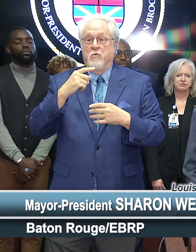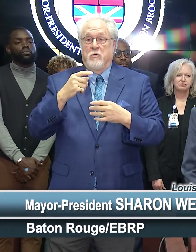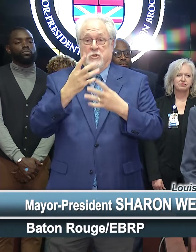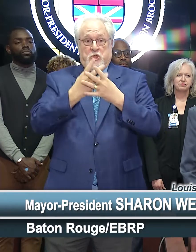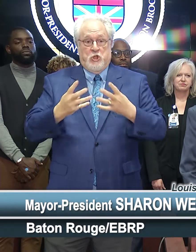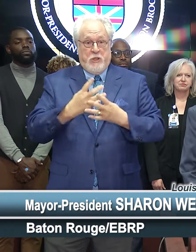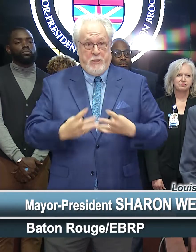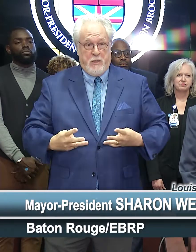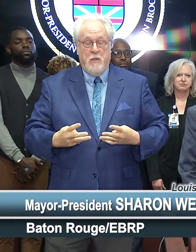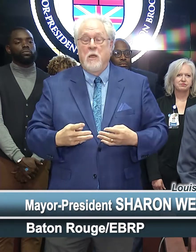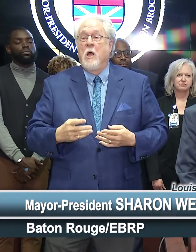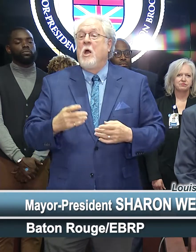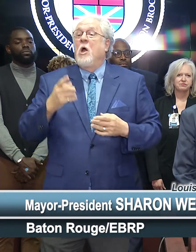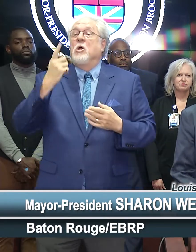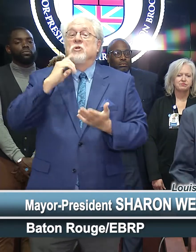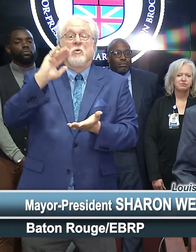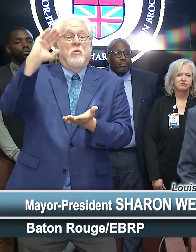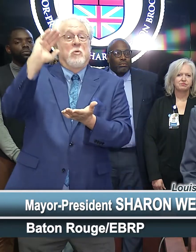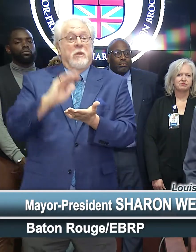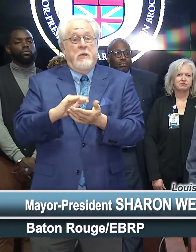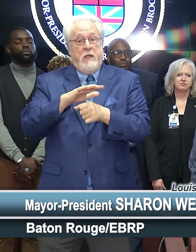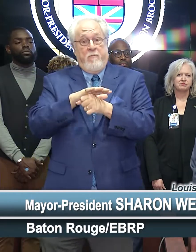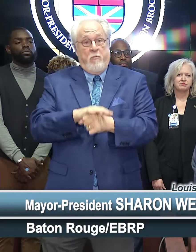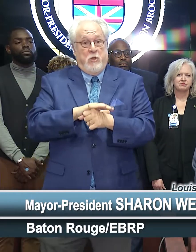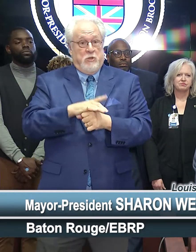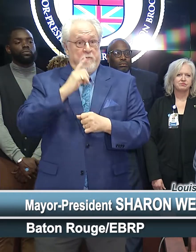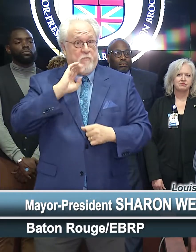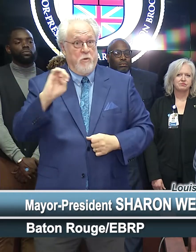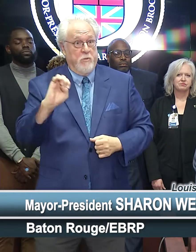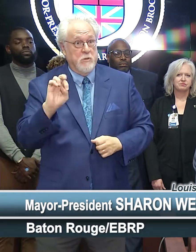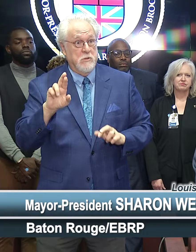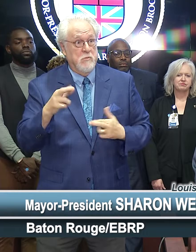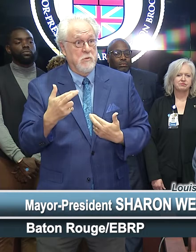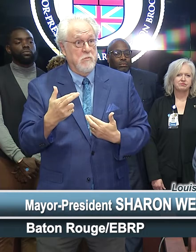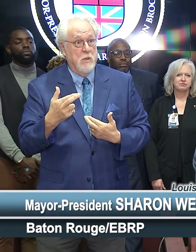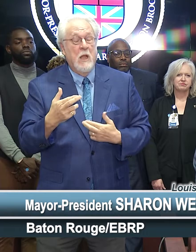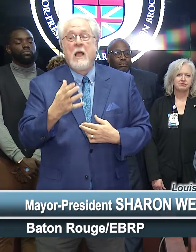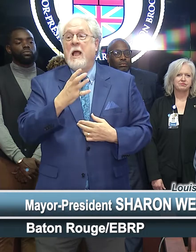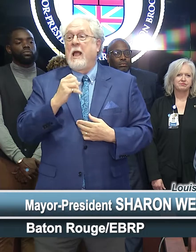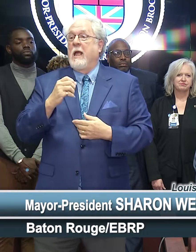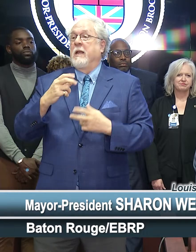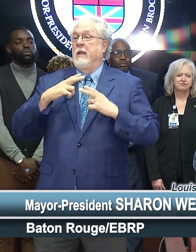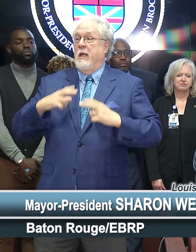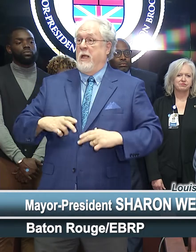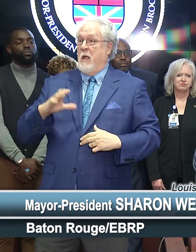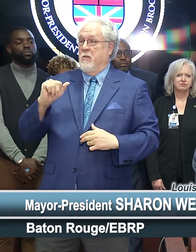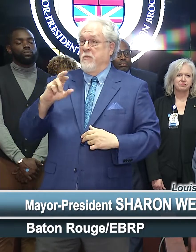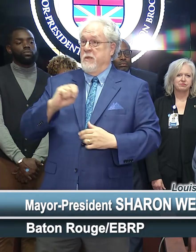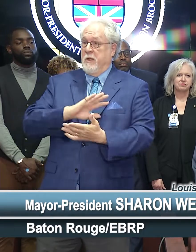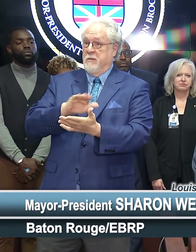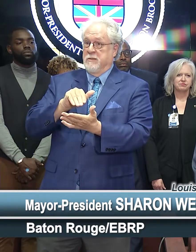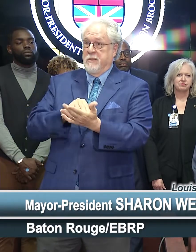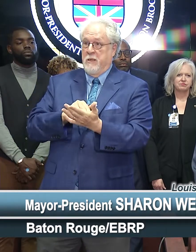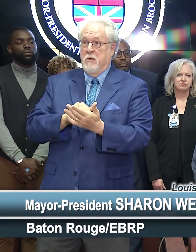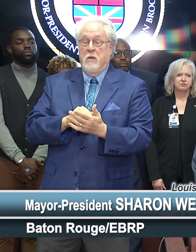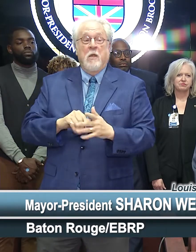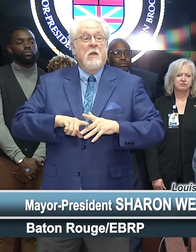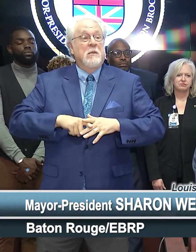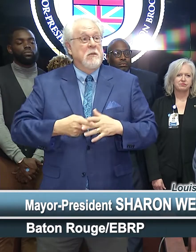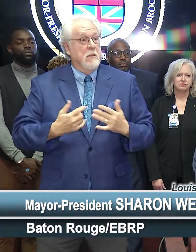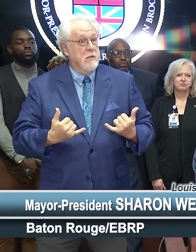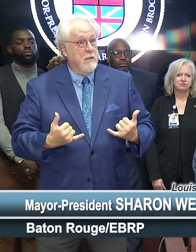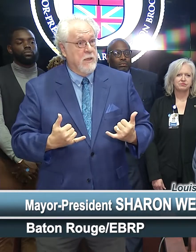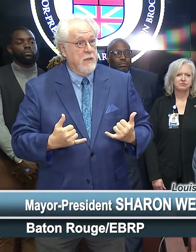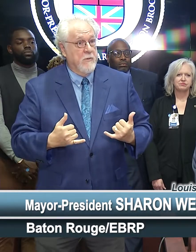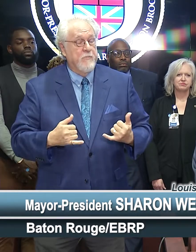help alleviate some of the pressure on our emergency rooms and healthcare centers, starting today,